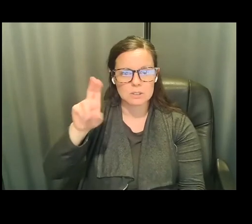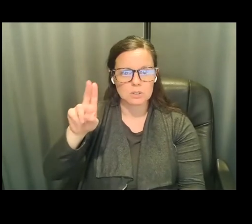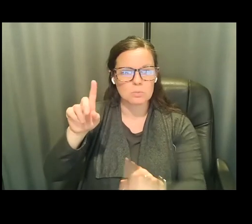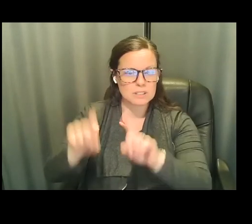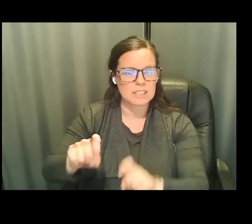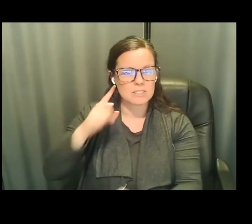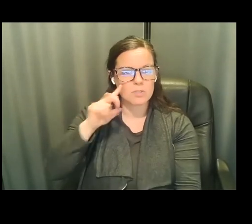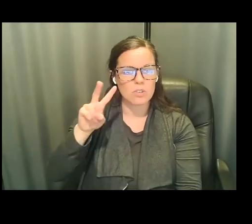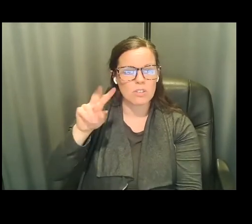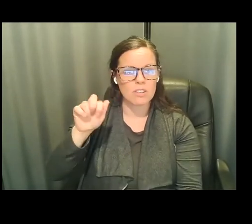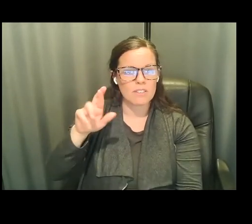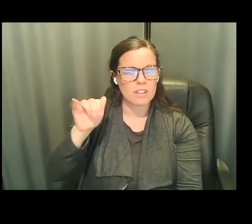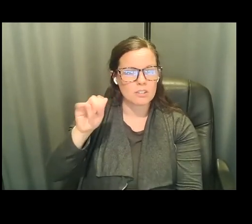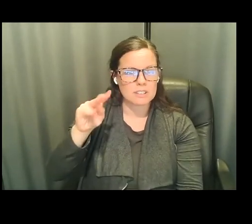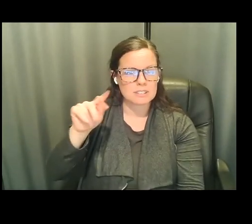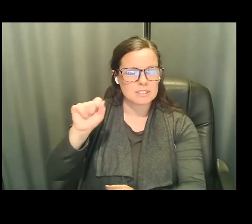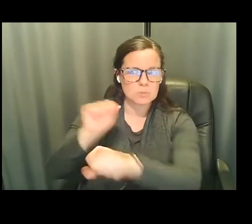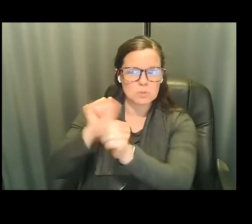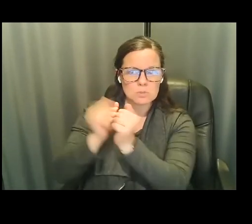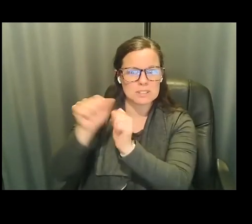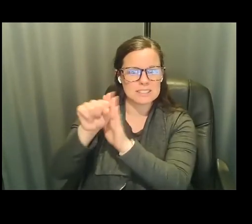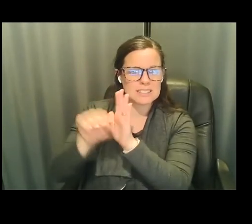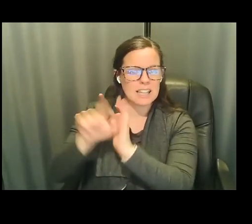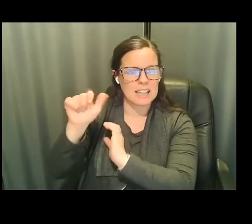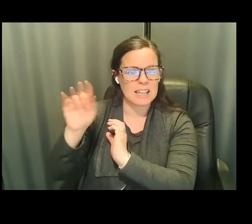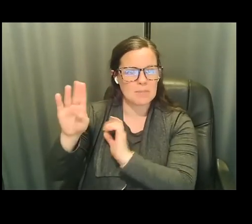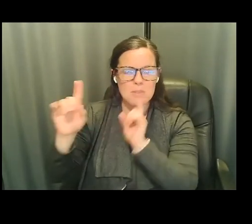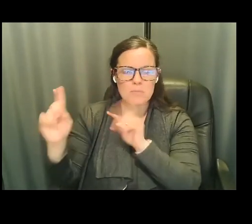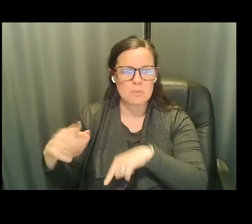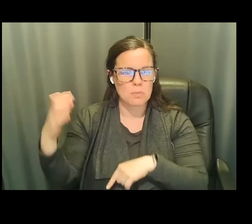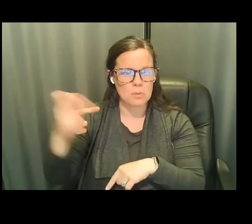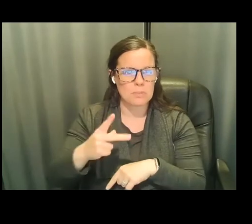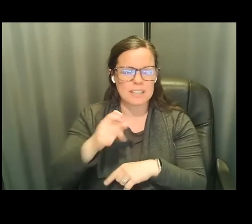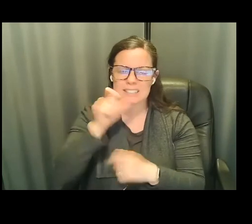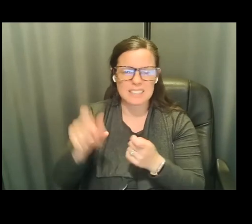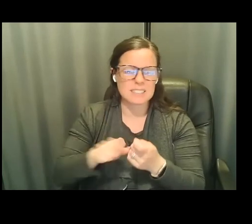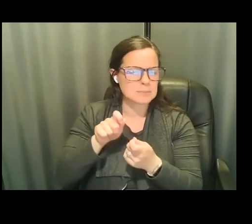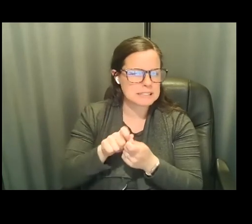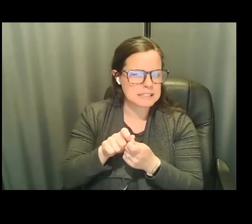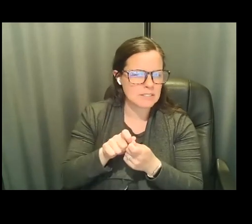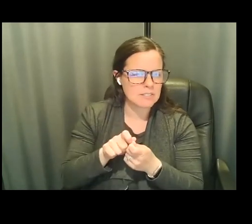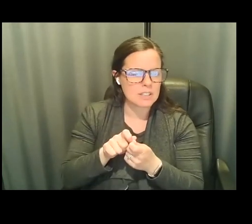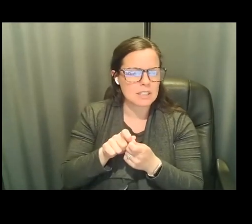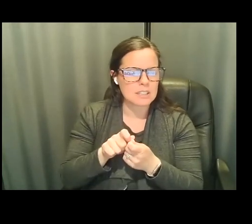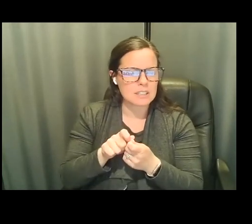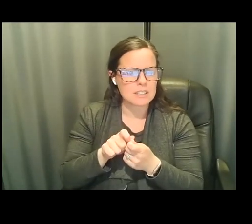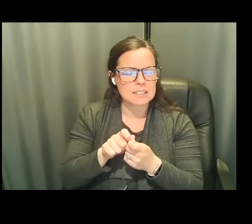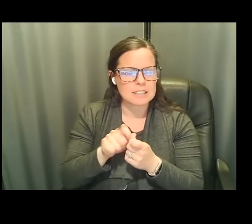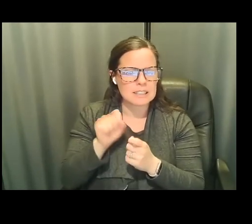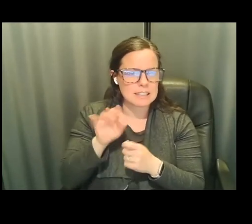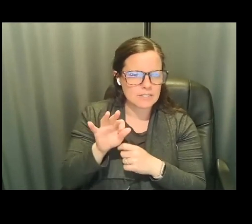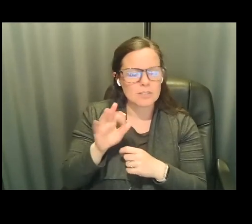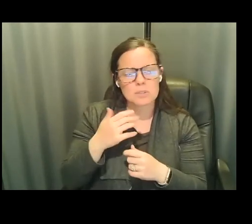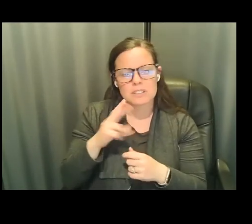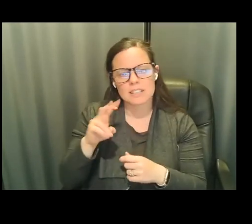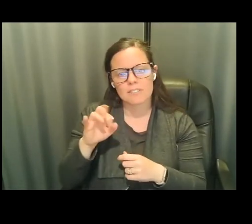we're working with the state labs on this. The report back to us is not always specific as to, oh, your patient had a COVID variant,